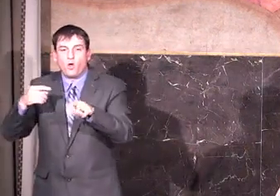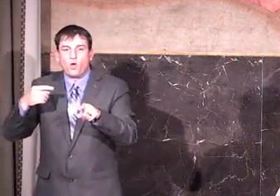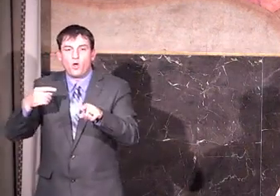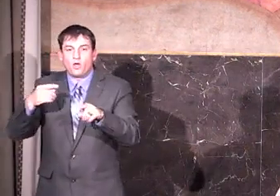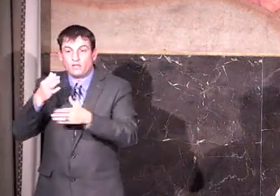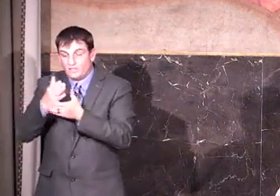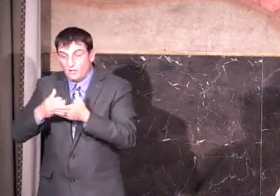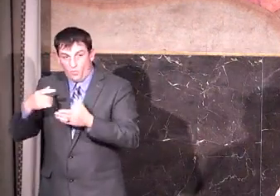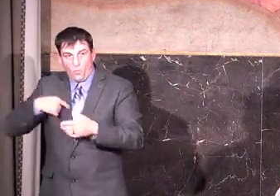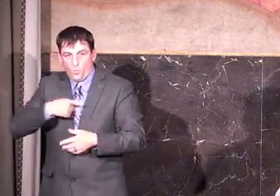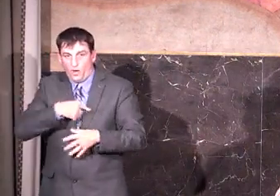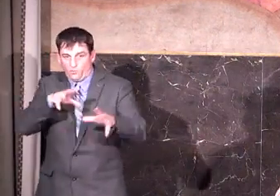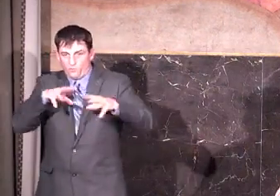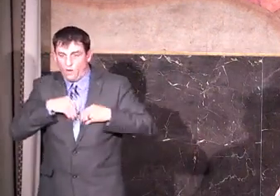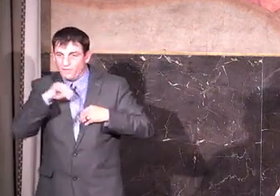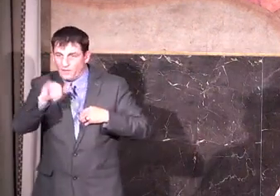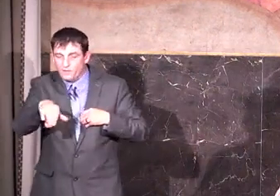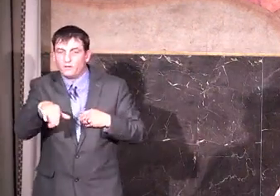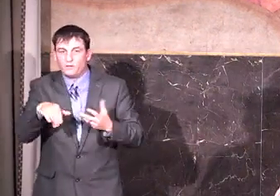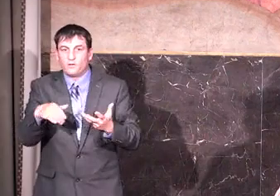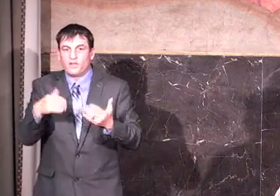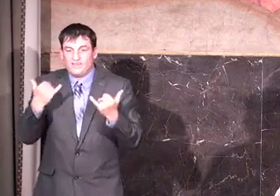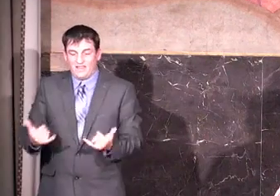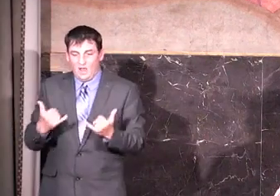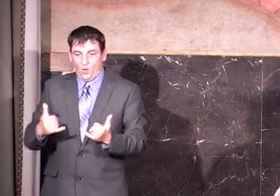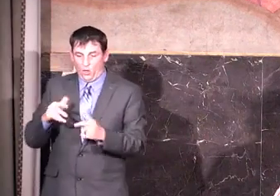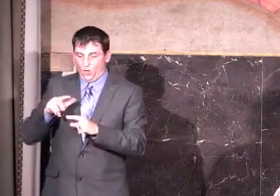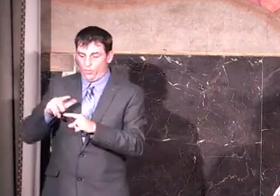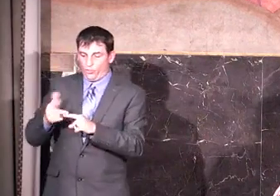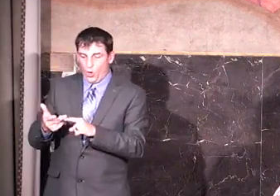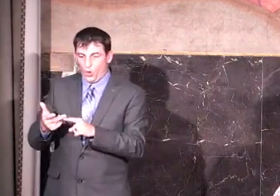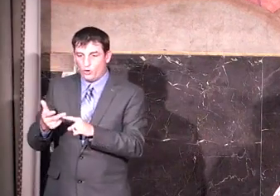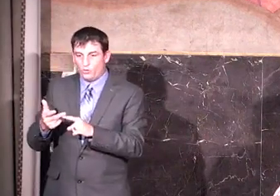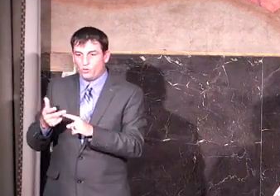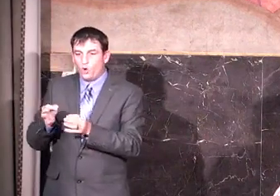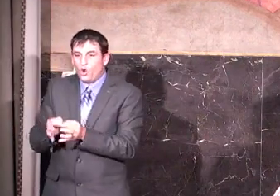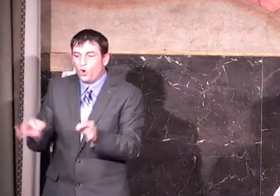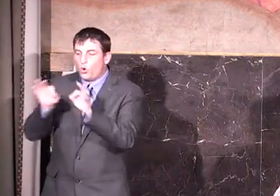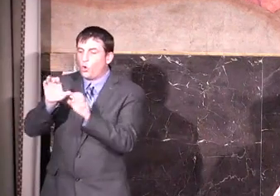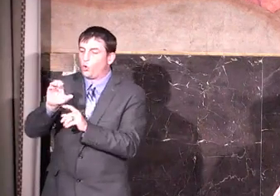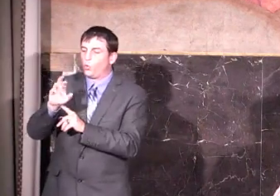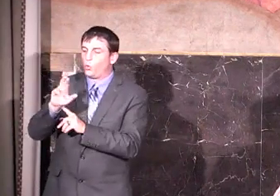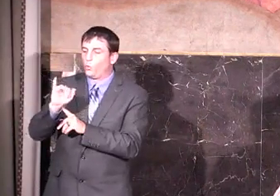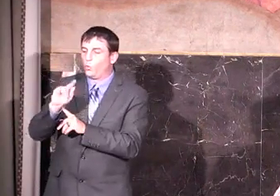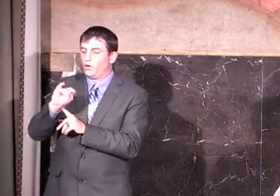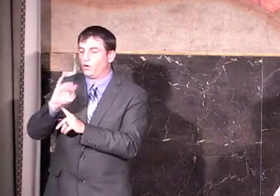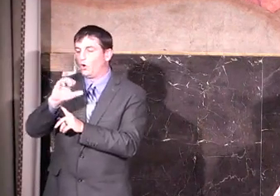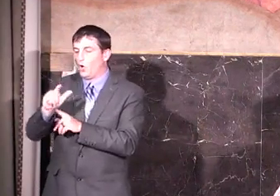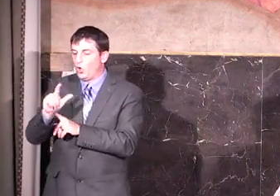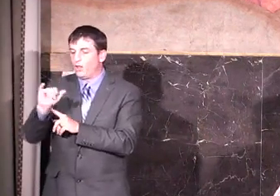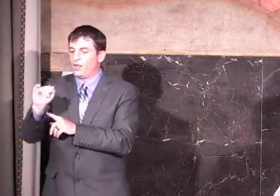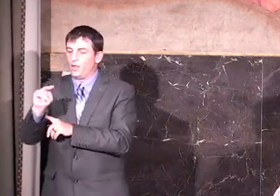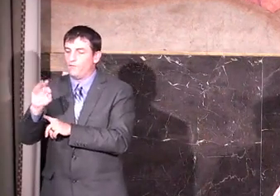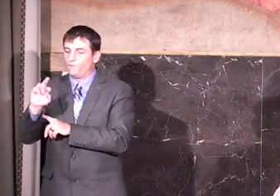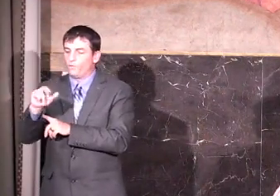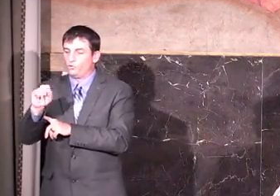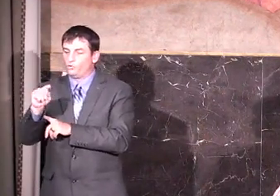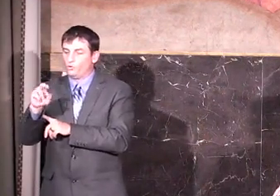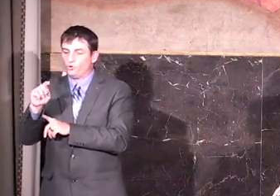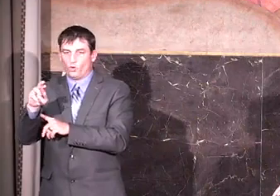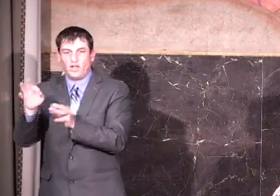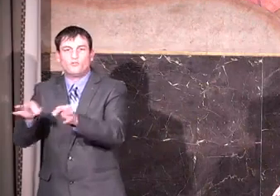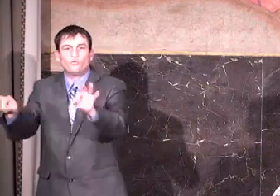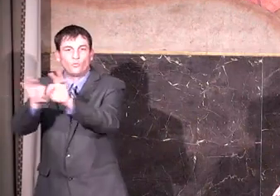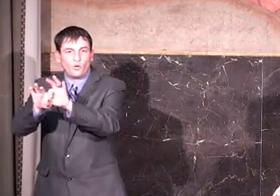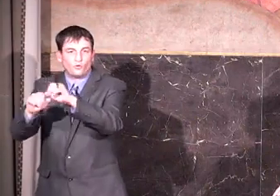embraced that completely. So we're on a third set of critical infrastructure now. So and yet we've